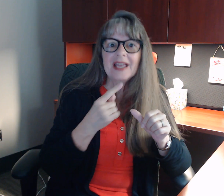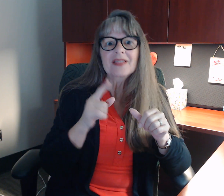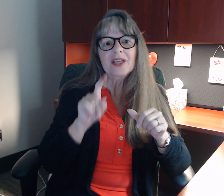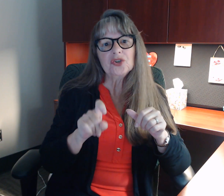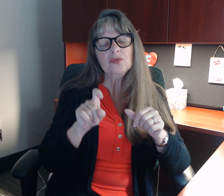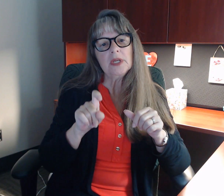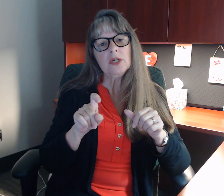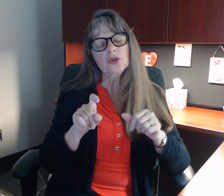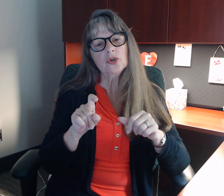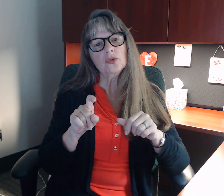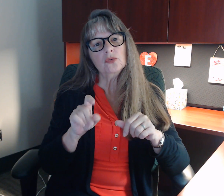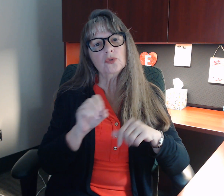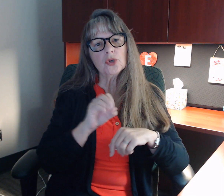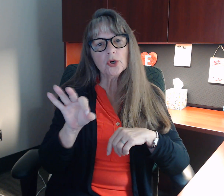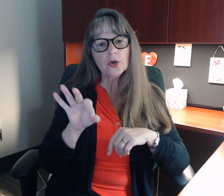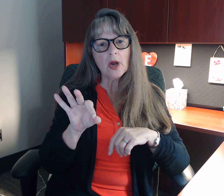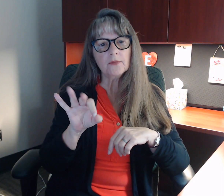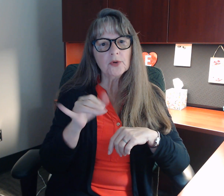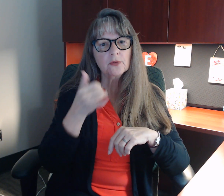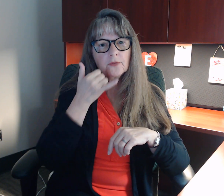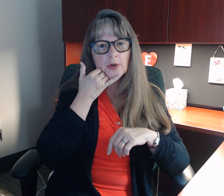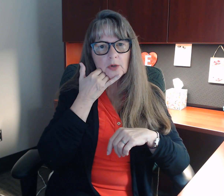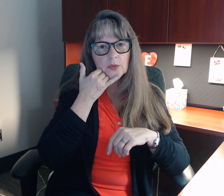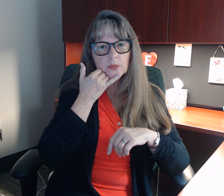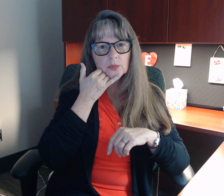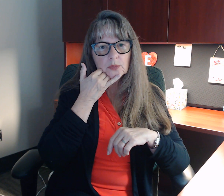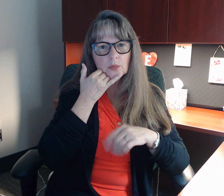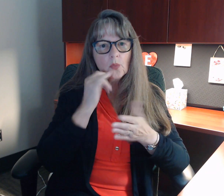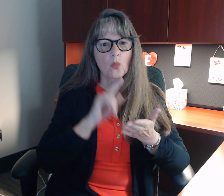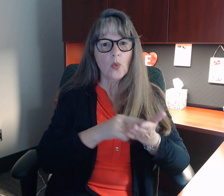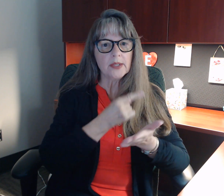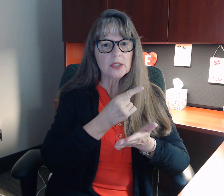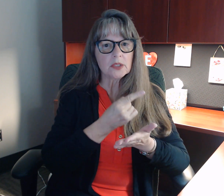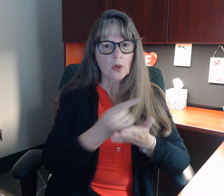that you need to turn off your phone once a week.